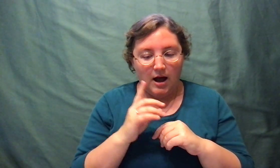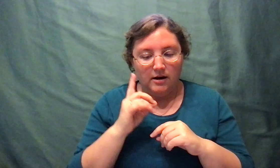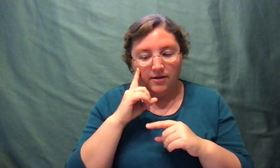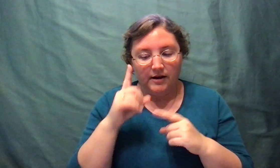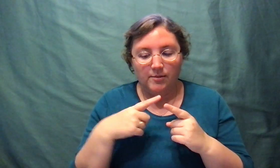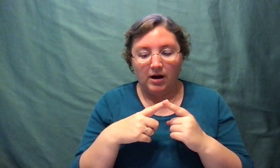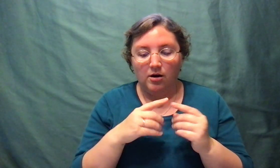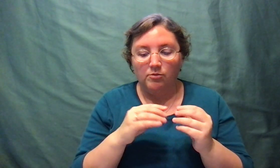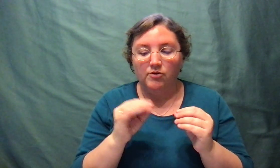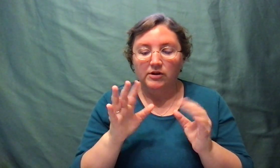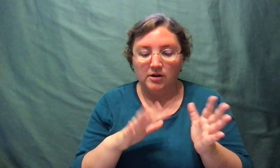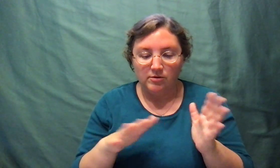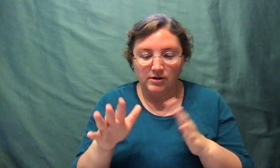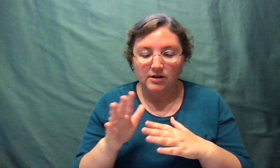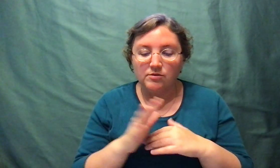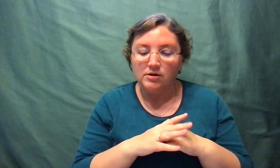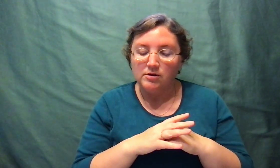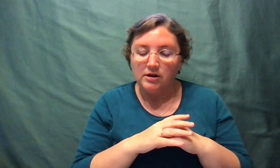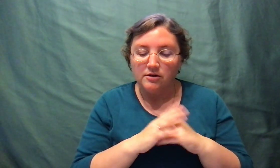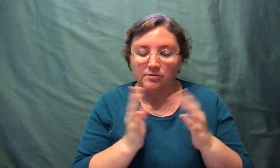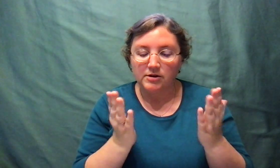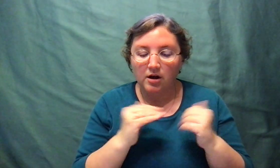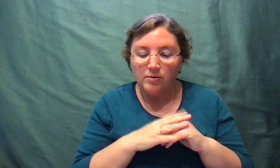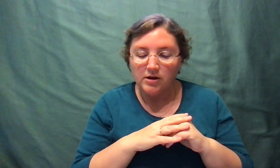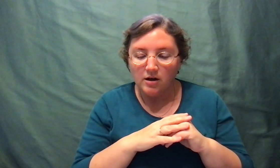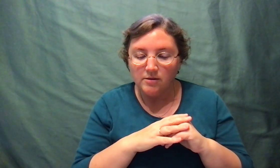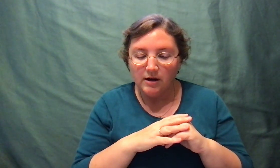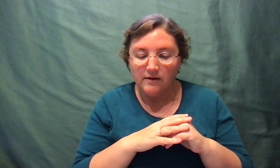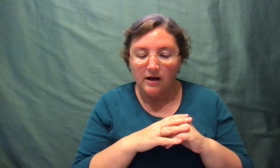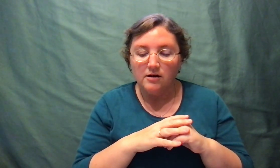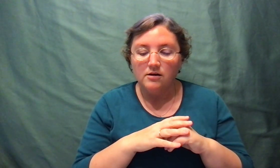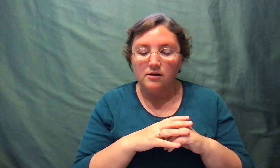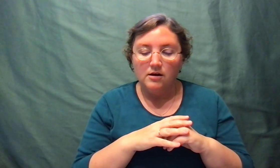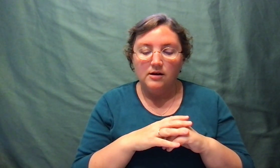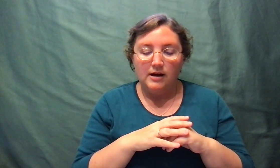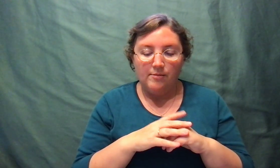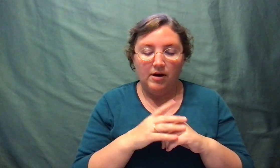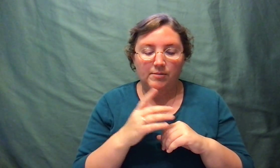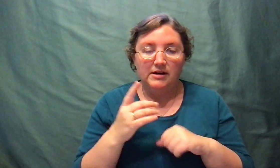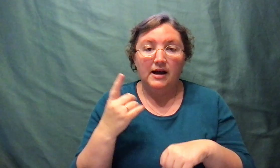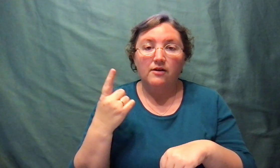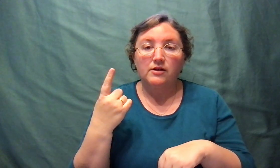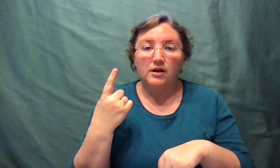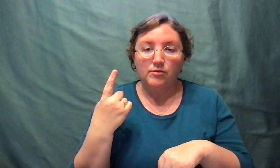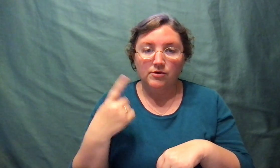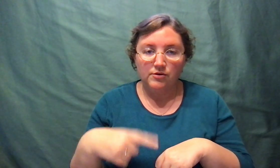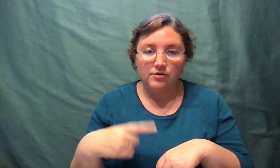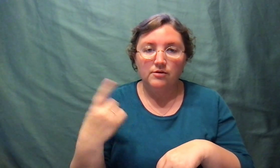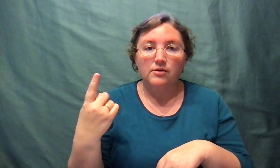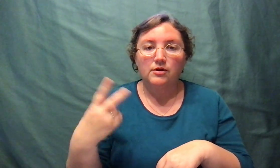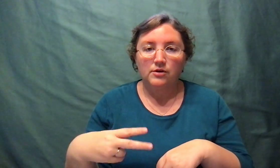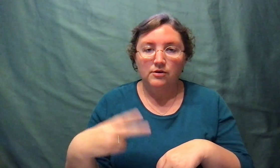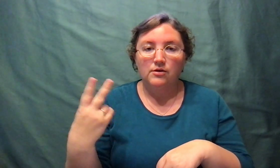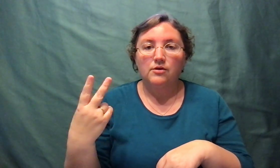And think about moving the number signs with the conductor's baton. We talked about that. Tap up and down the numbers.